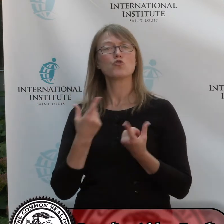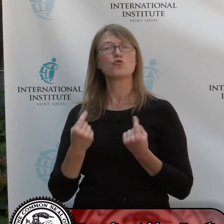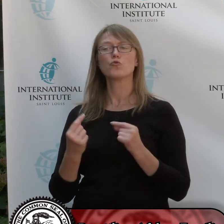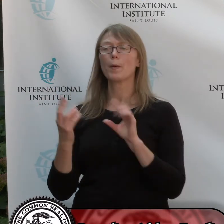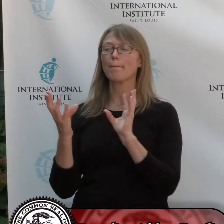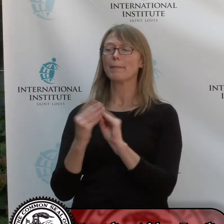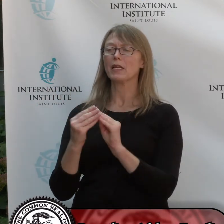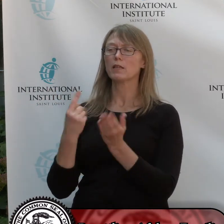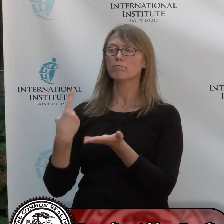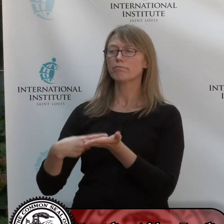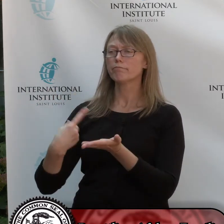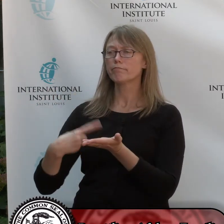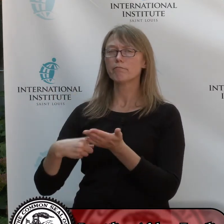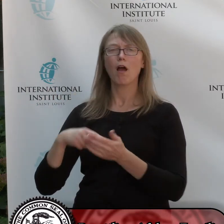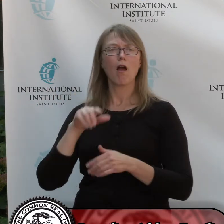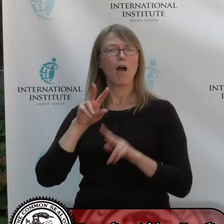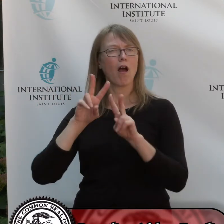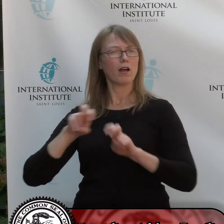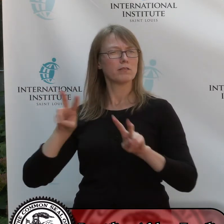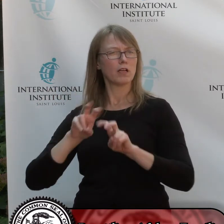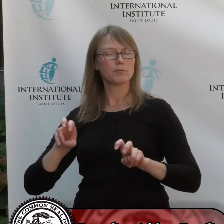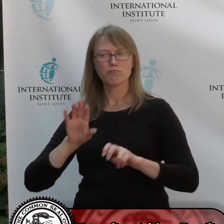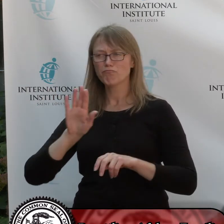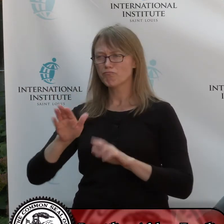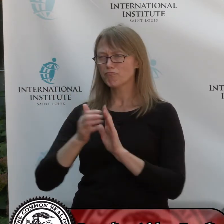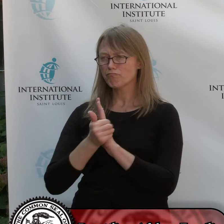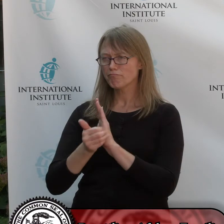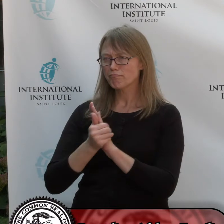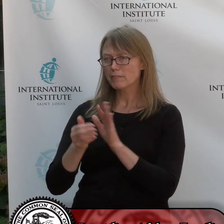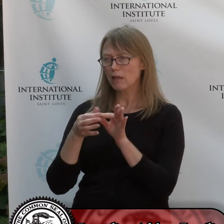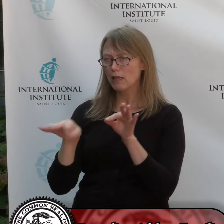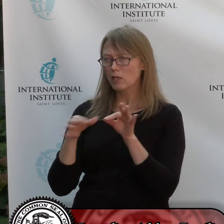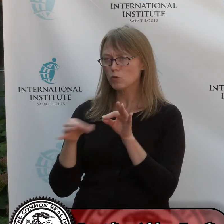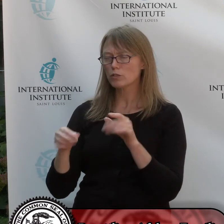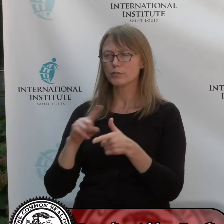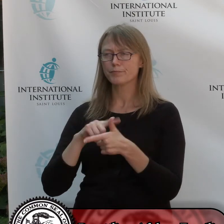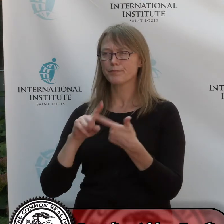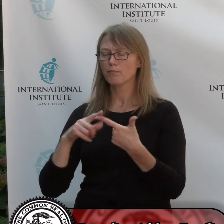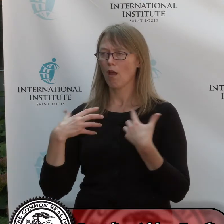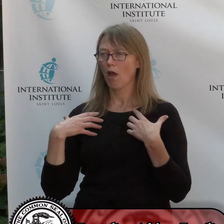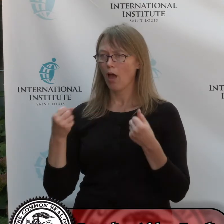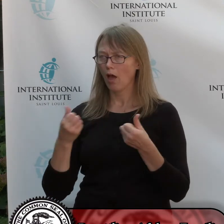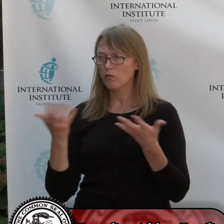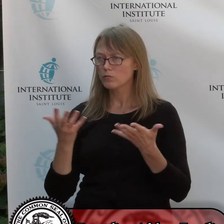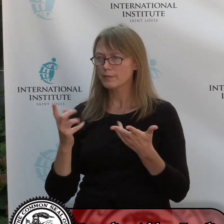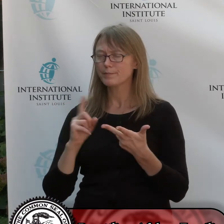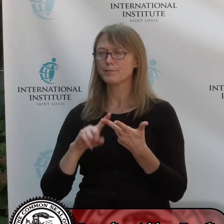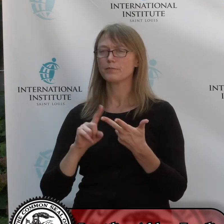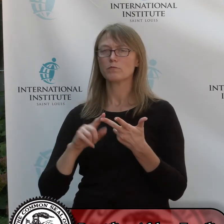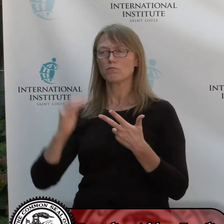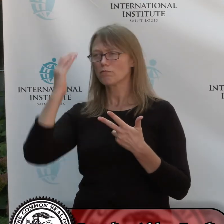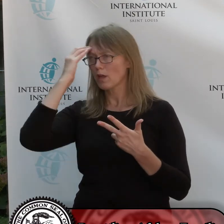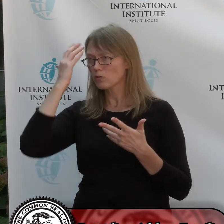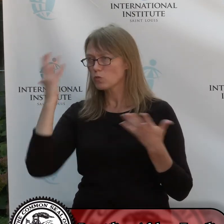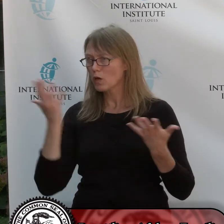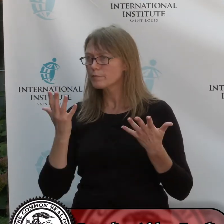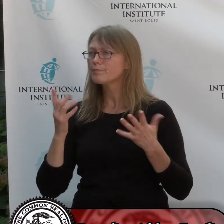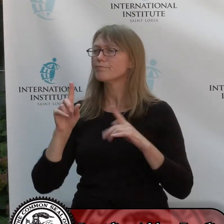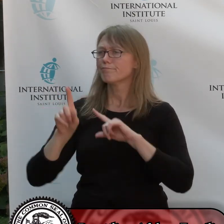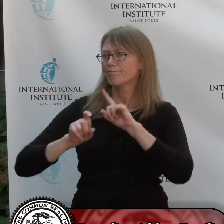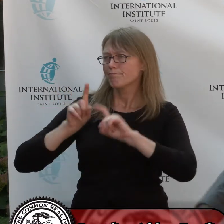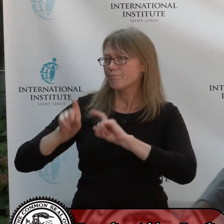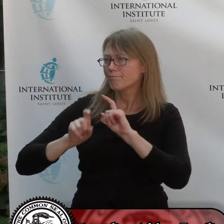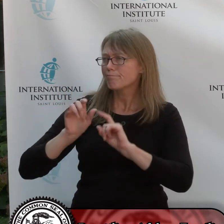skill sets, language, health, and based on that assessment, we determine what programs we have here that